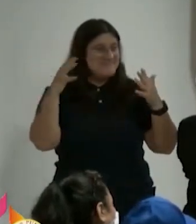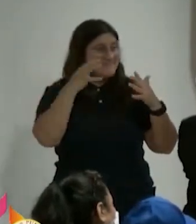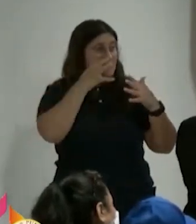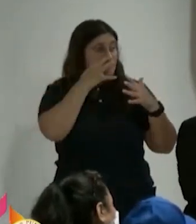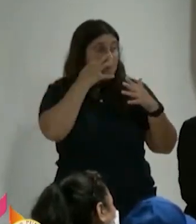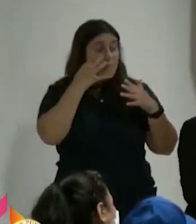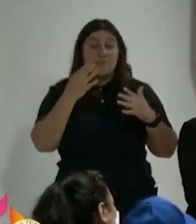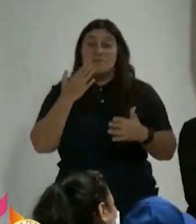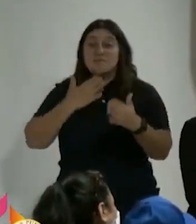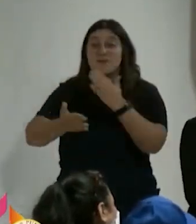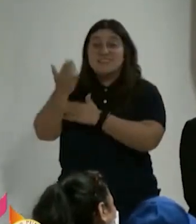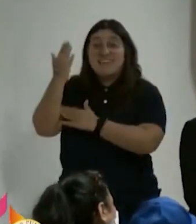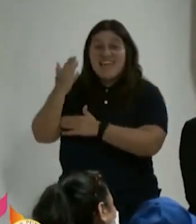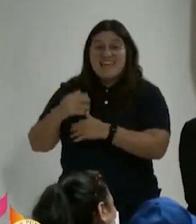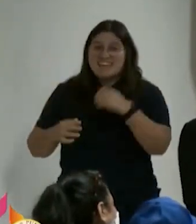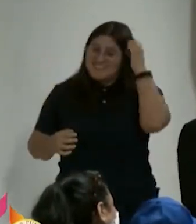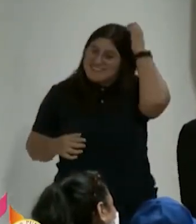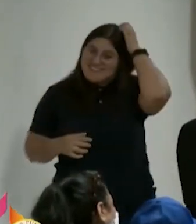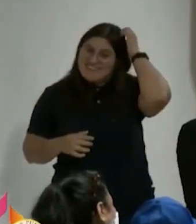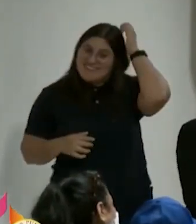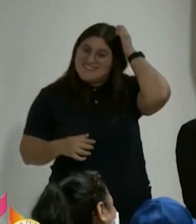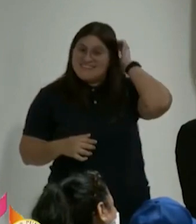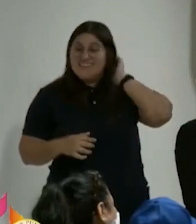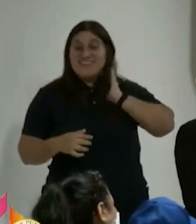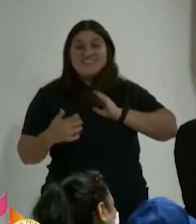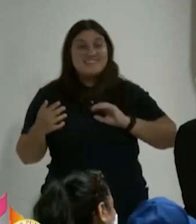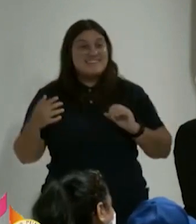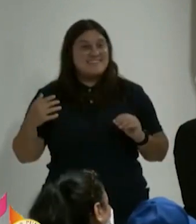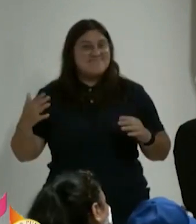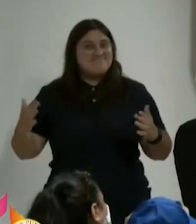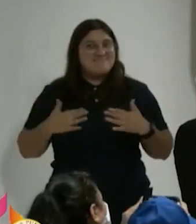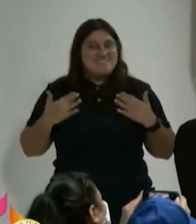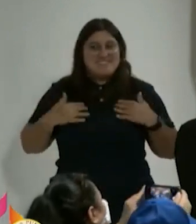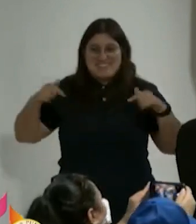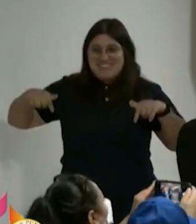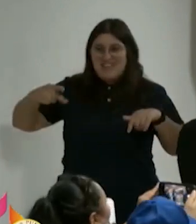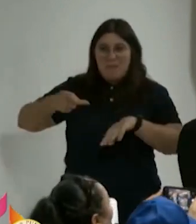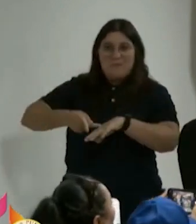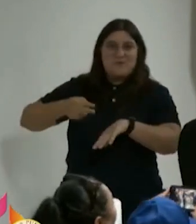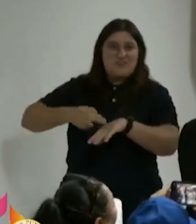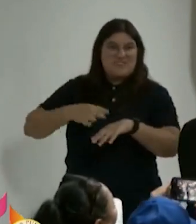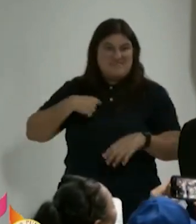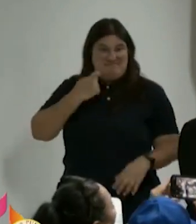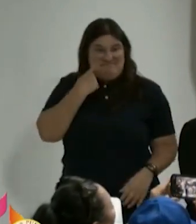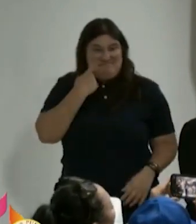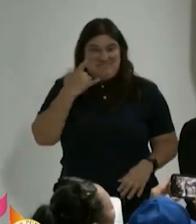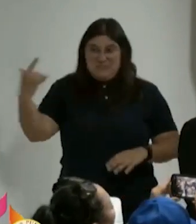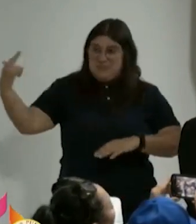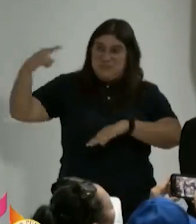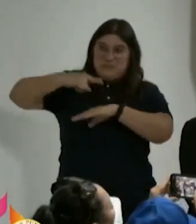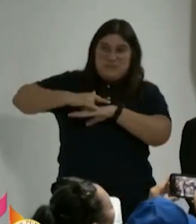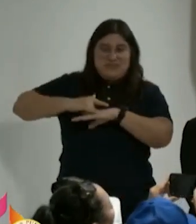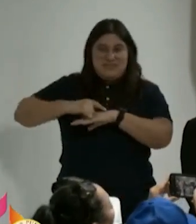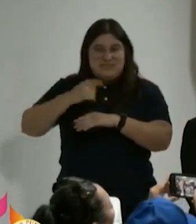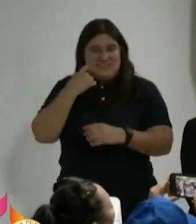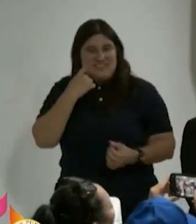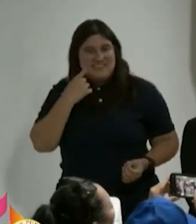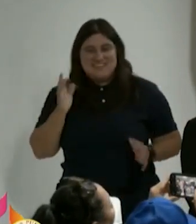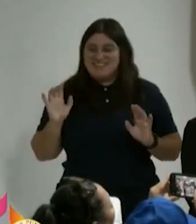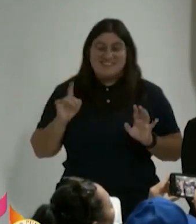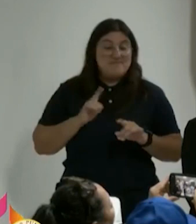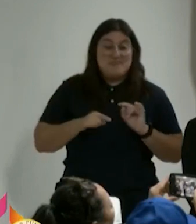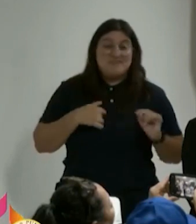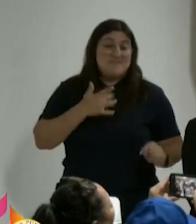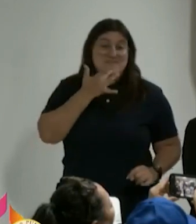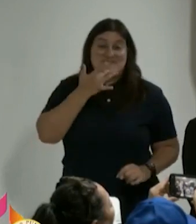Buenos dias. Yeah. Well, so happy to be back here in Puerto Rico. I just arrived a short time ago, but there's no place I'd